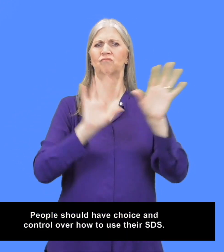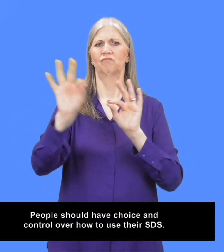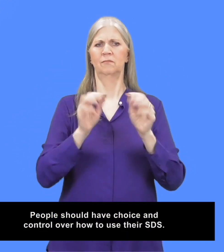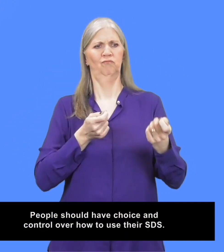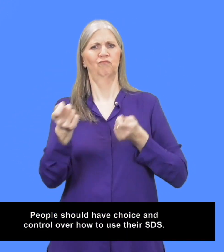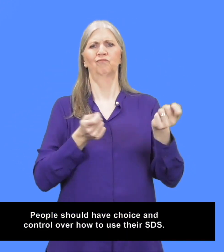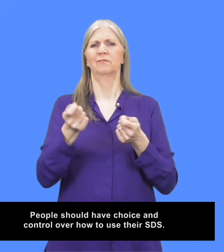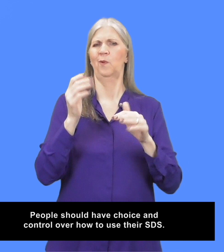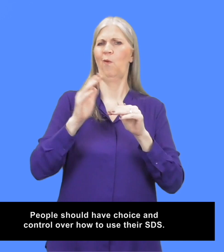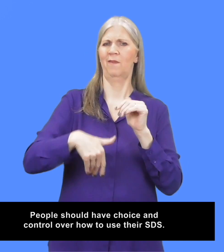their SDS.